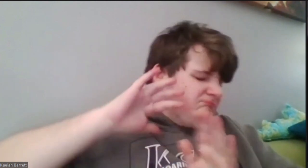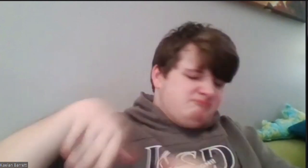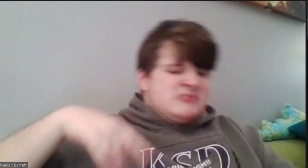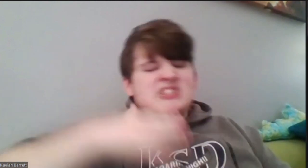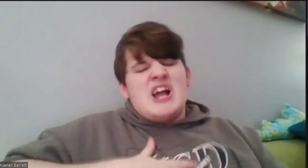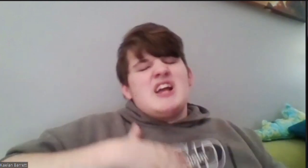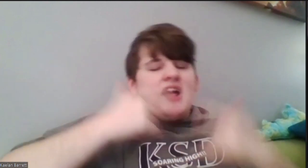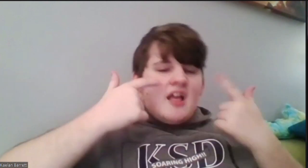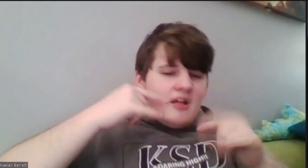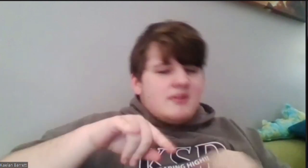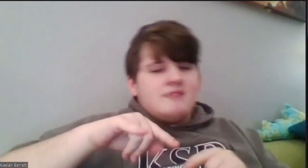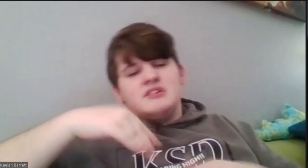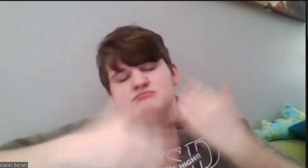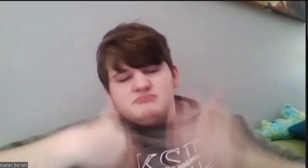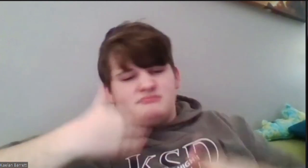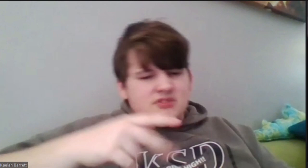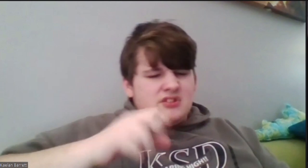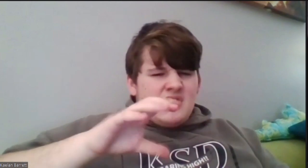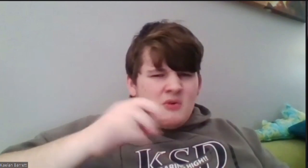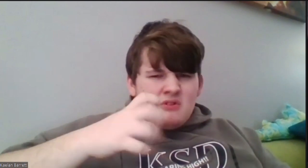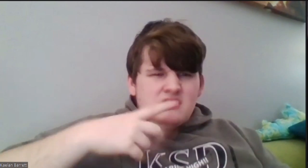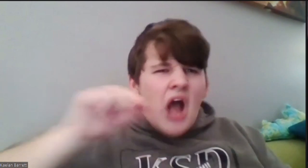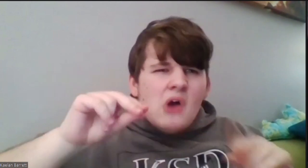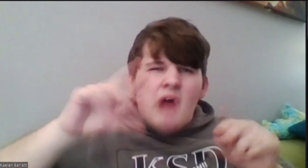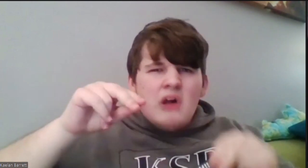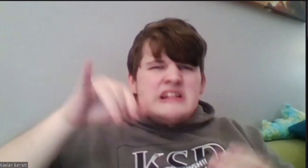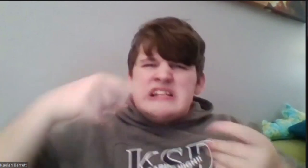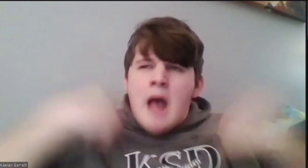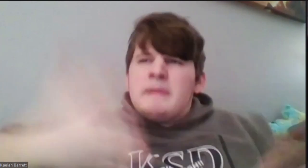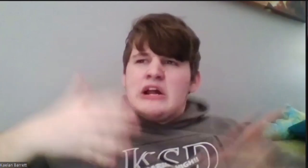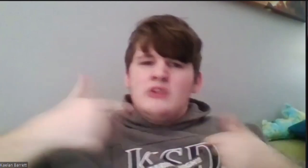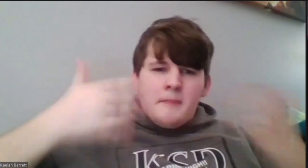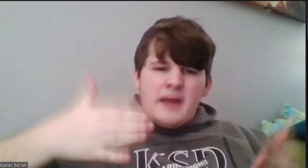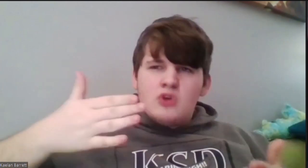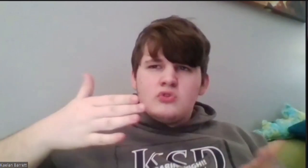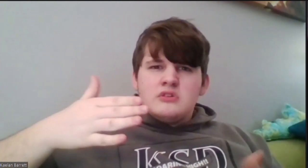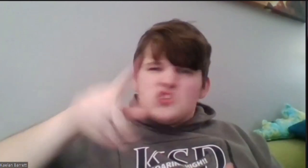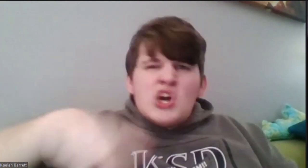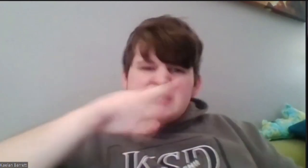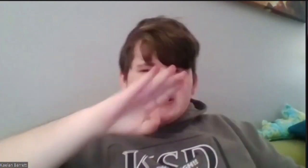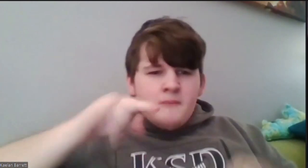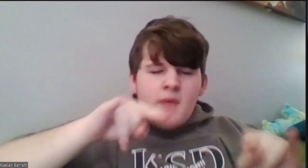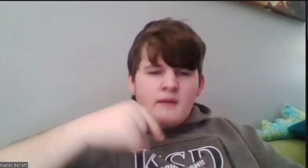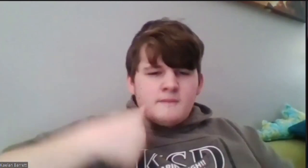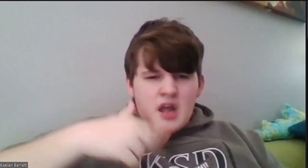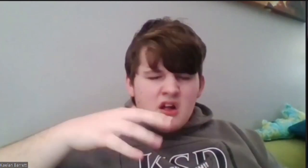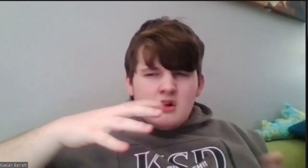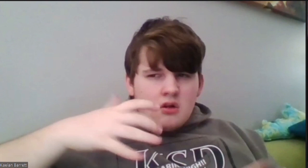and says his brother says, "No, no, come on." And Scrooge said, "No, that's not me. No, I'm not that way.